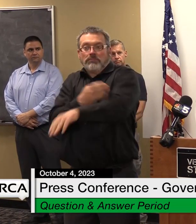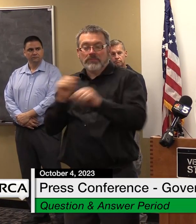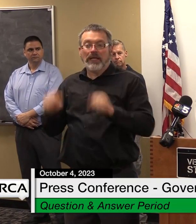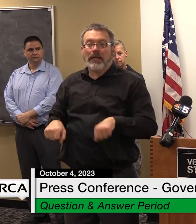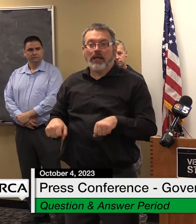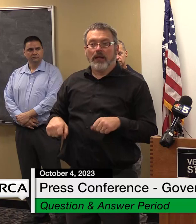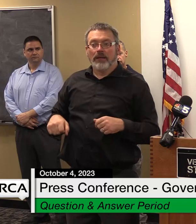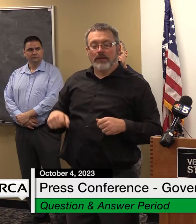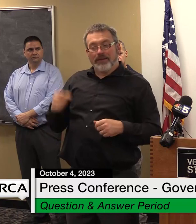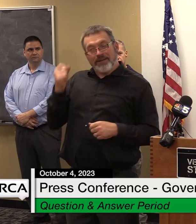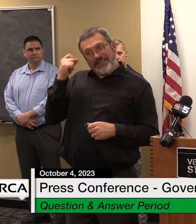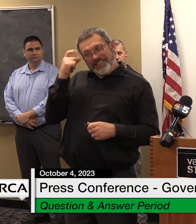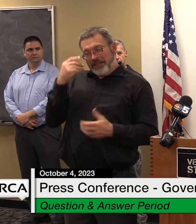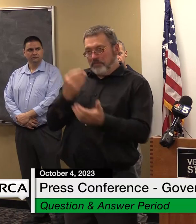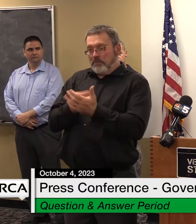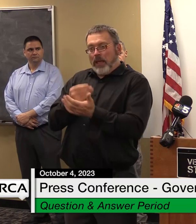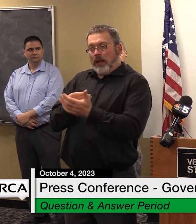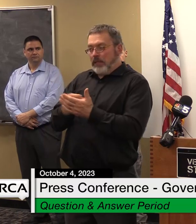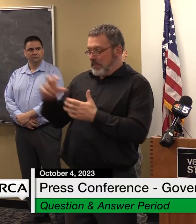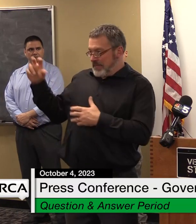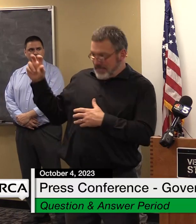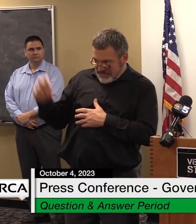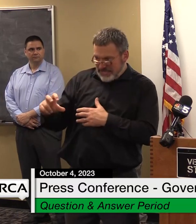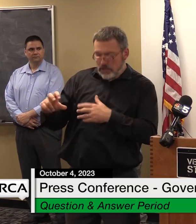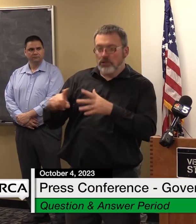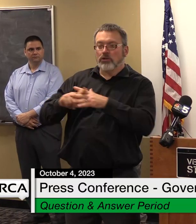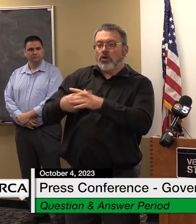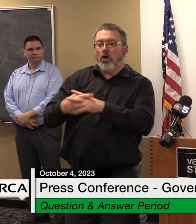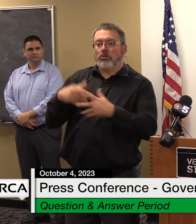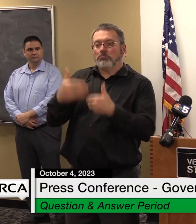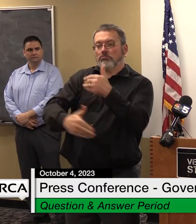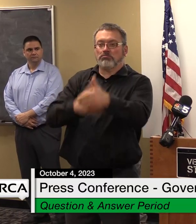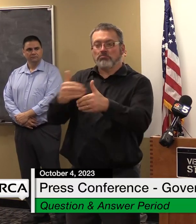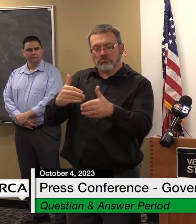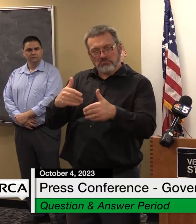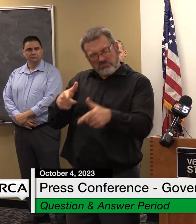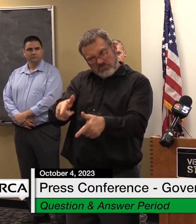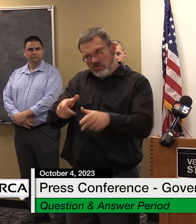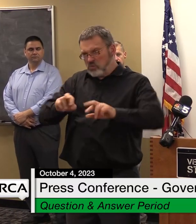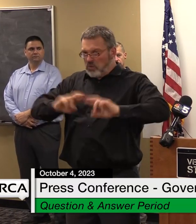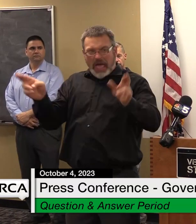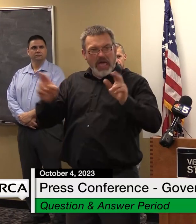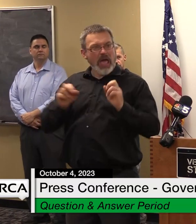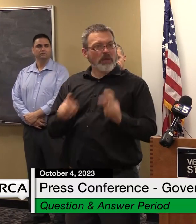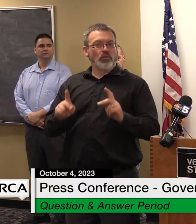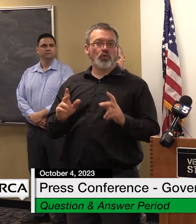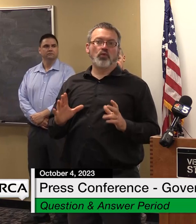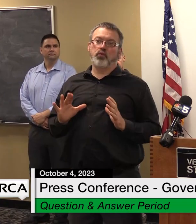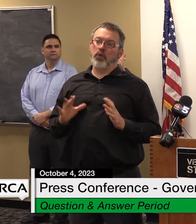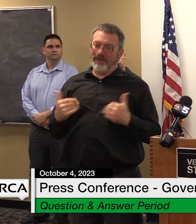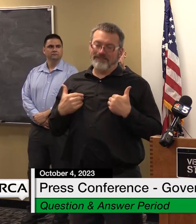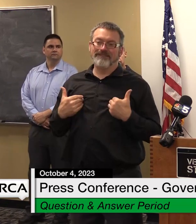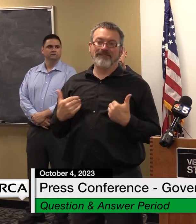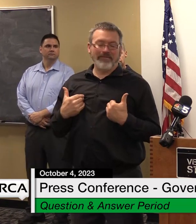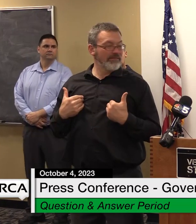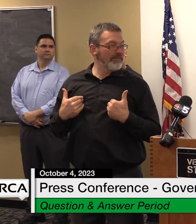funding resources to do that. But I think there's an opportunity because they've more than replenished